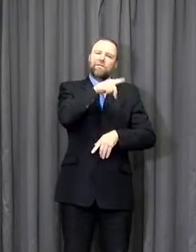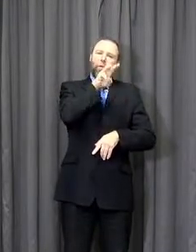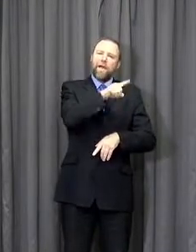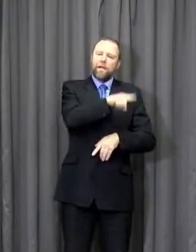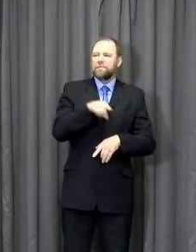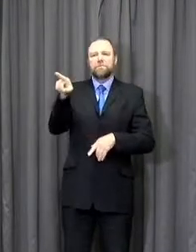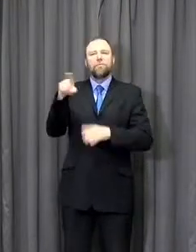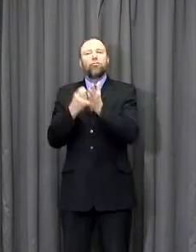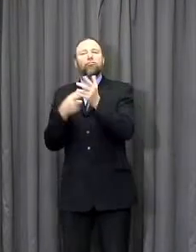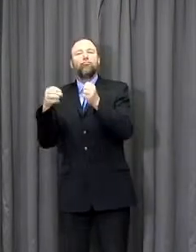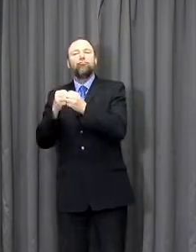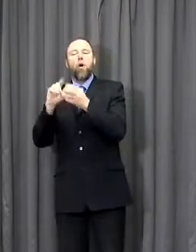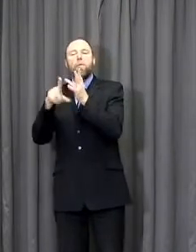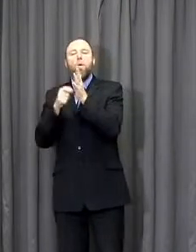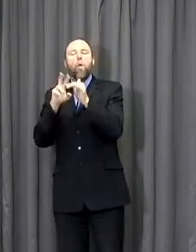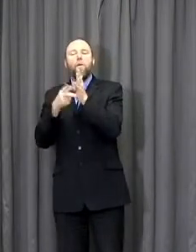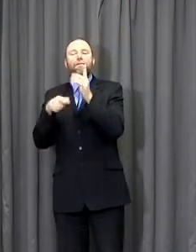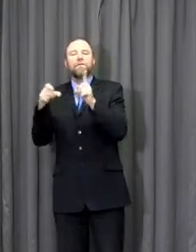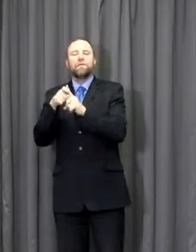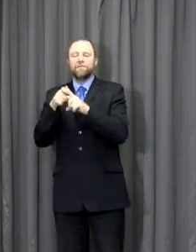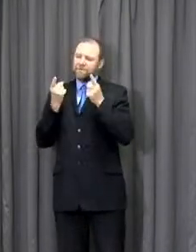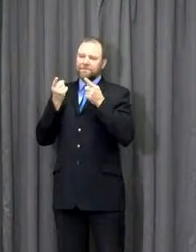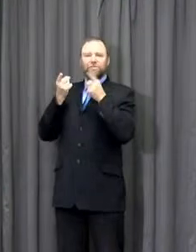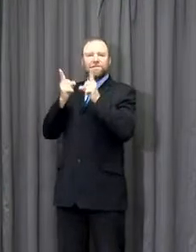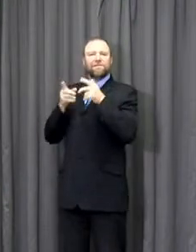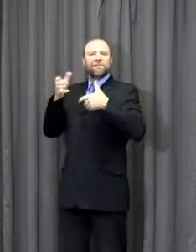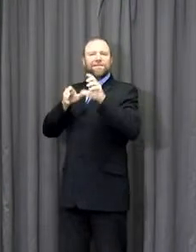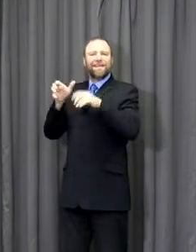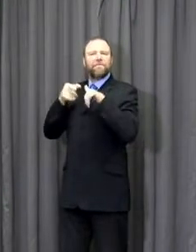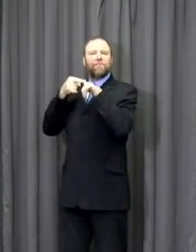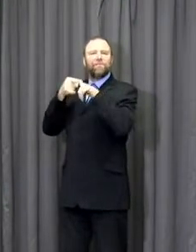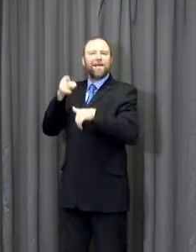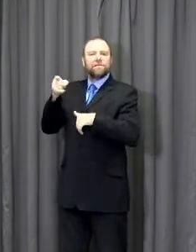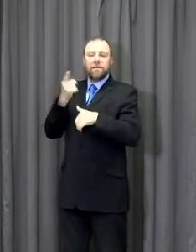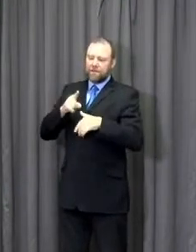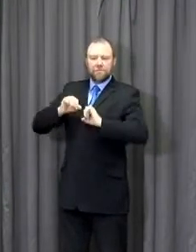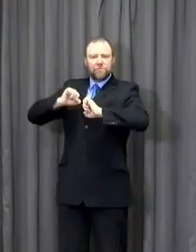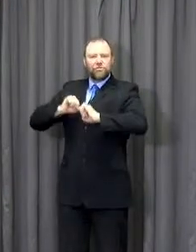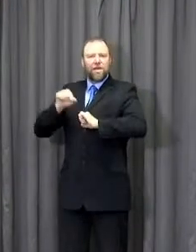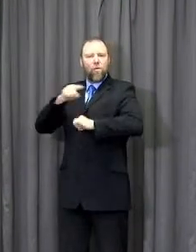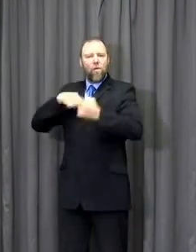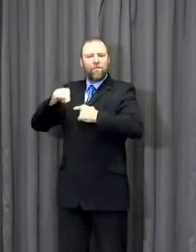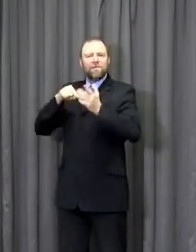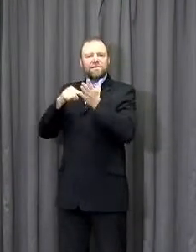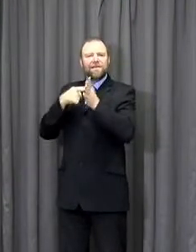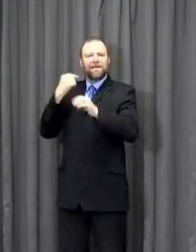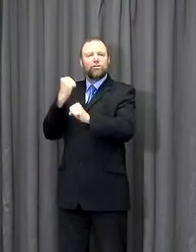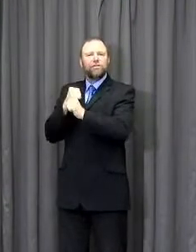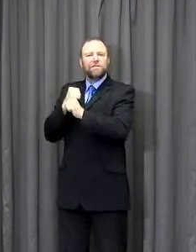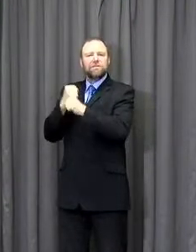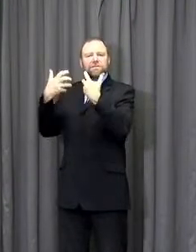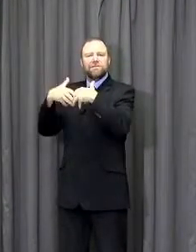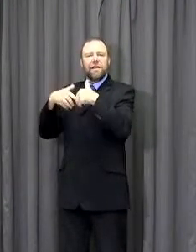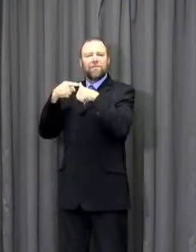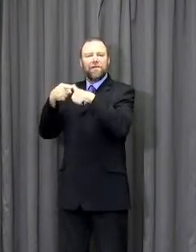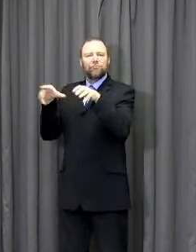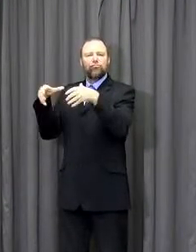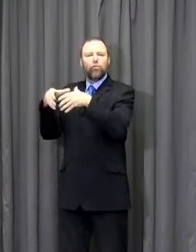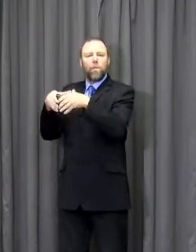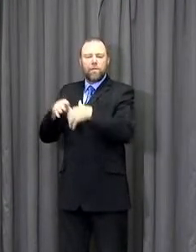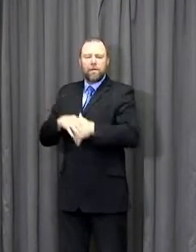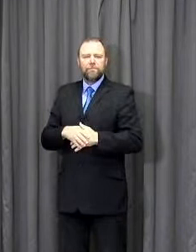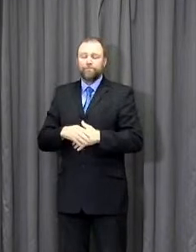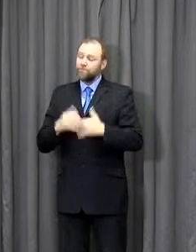Chief Scientific Advisor for Health for Welsh Government, and I'm the co-chair of the Technical Advisory Group. Today we'll update you about the latest public health situation